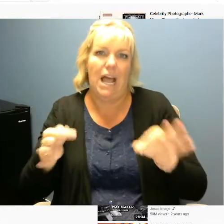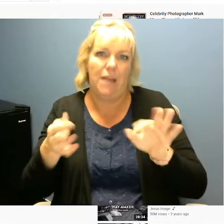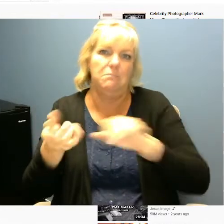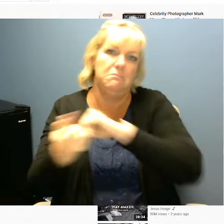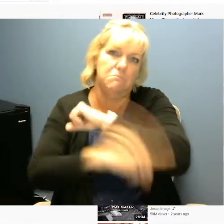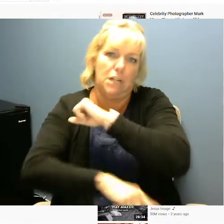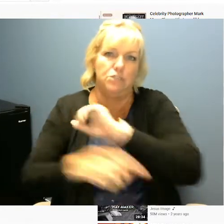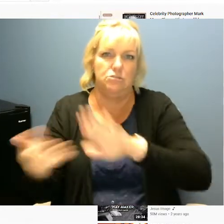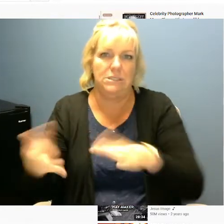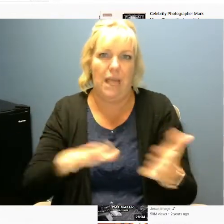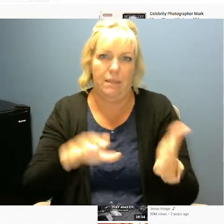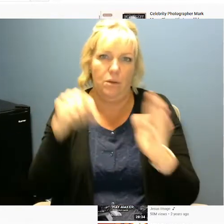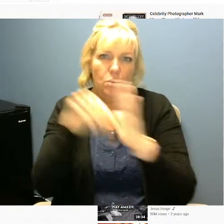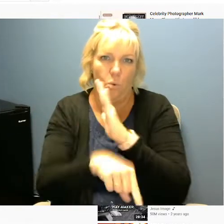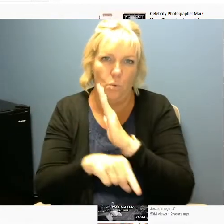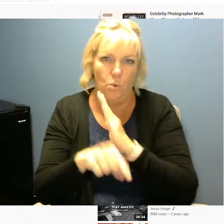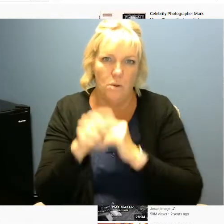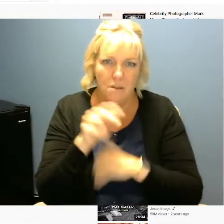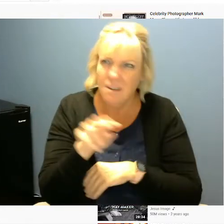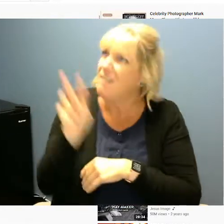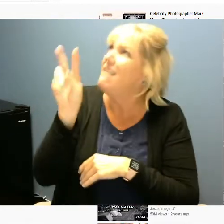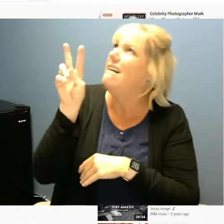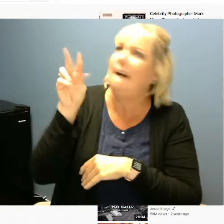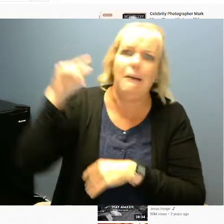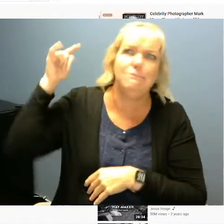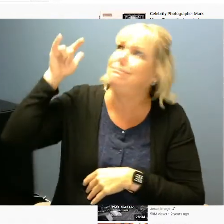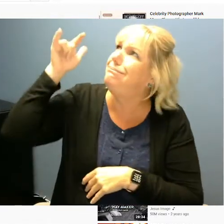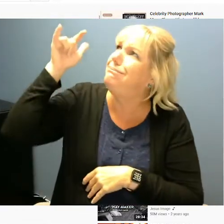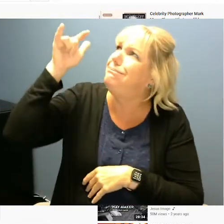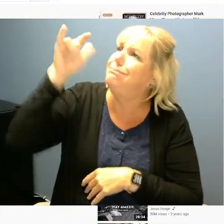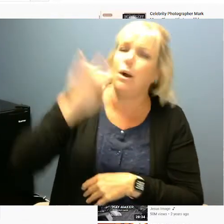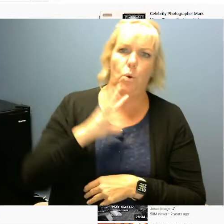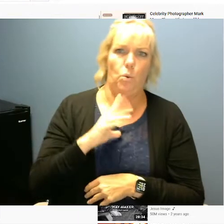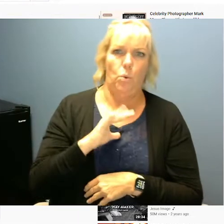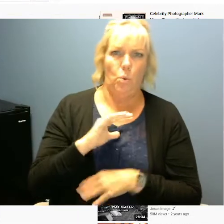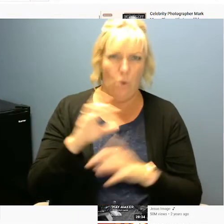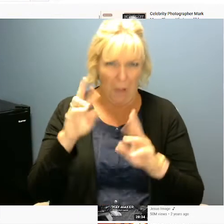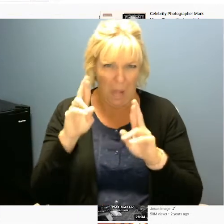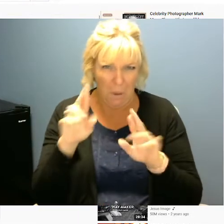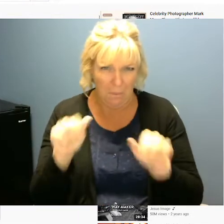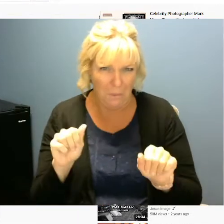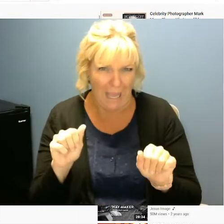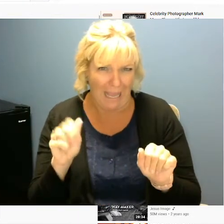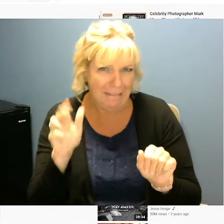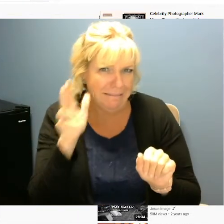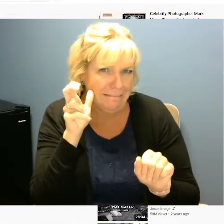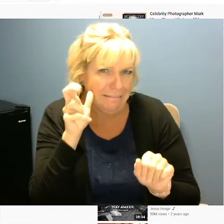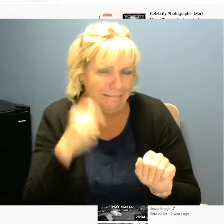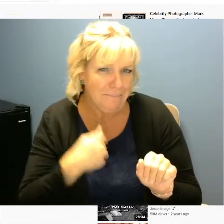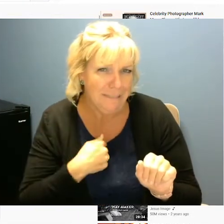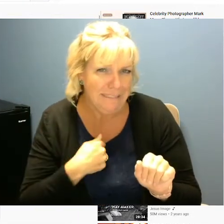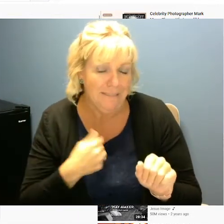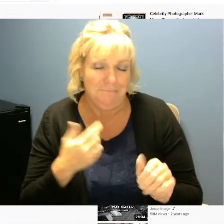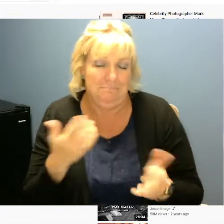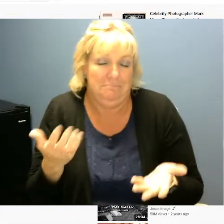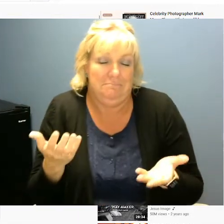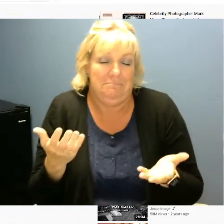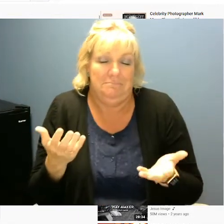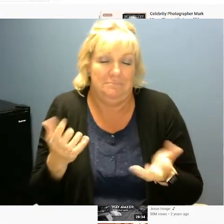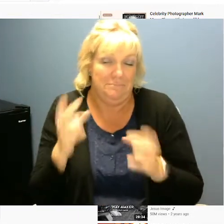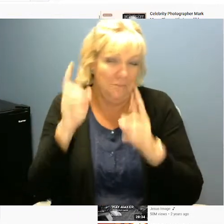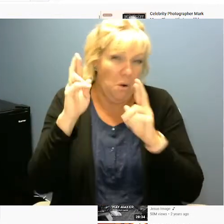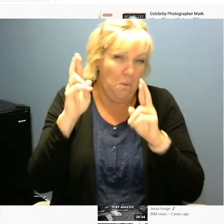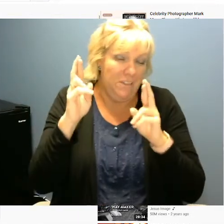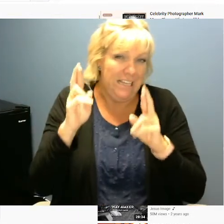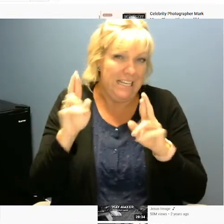cool old airplane that's flying overhead. If there's an air show nearby. Anyway, hopefully you can